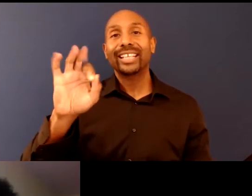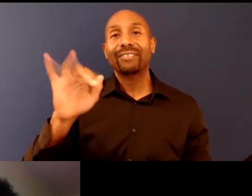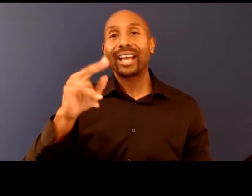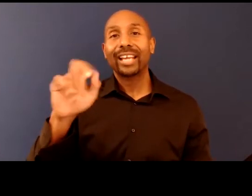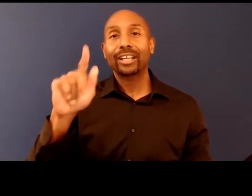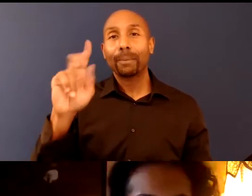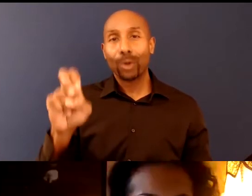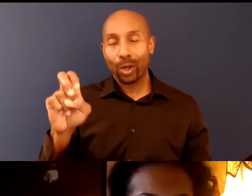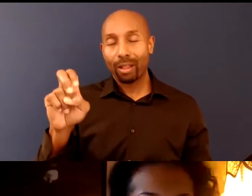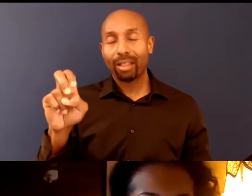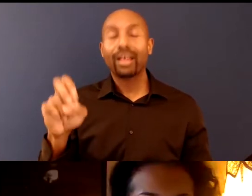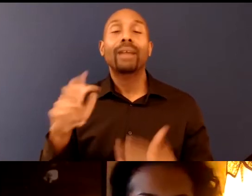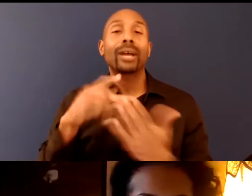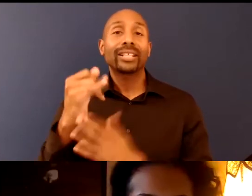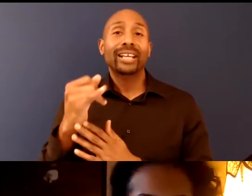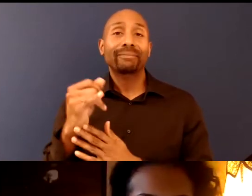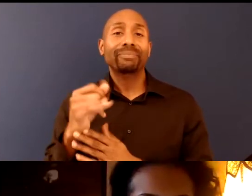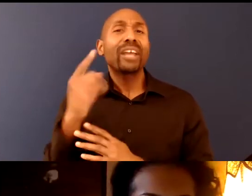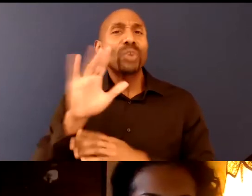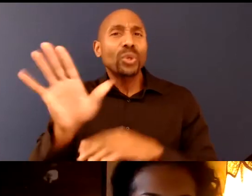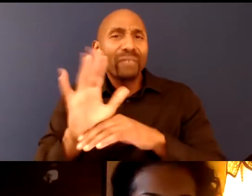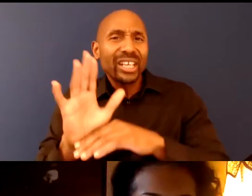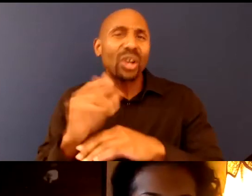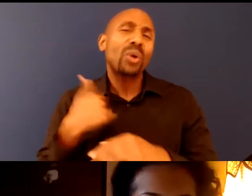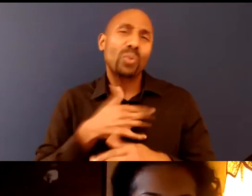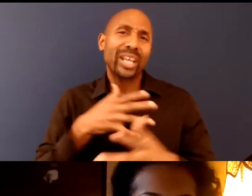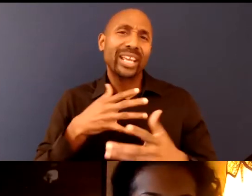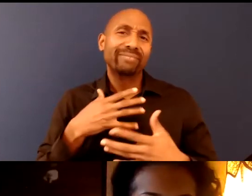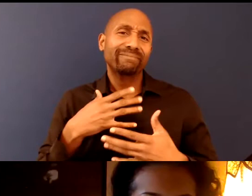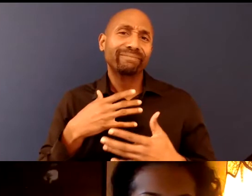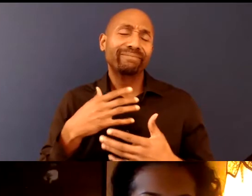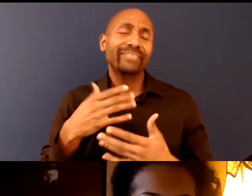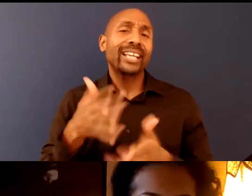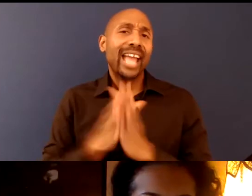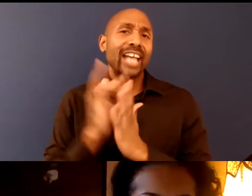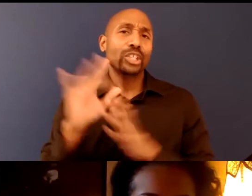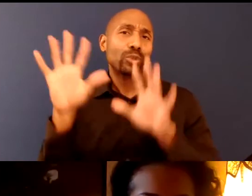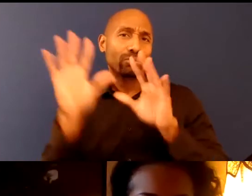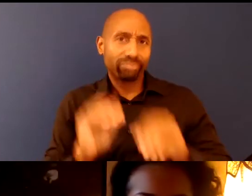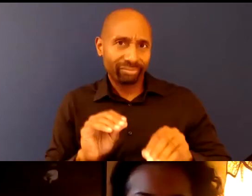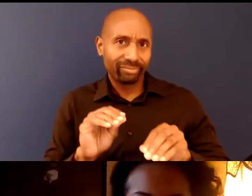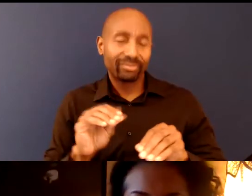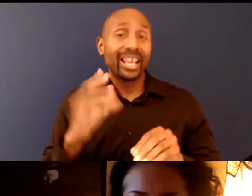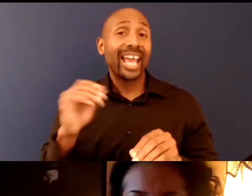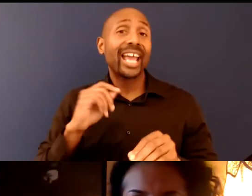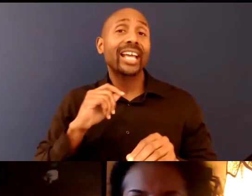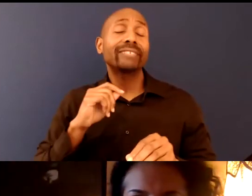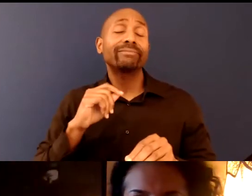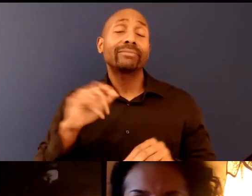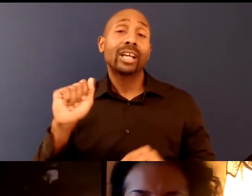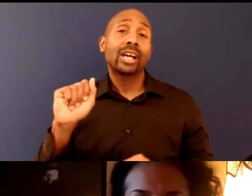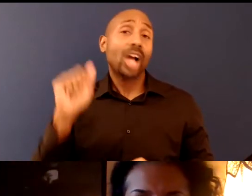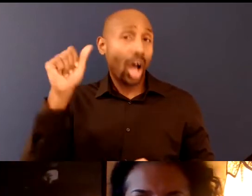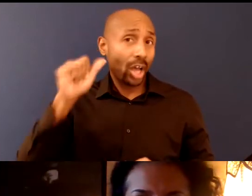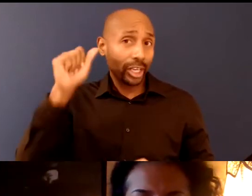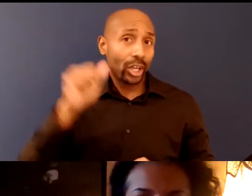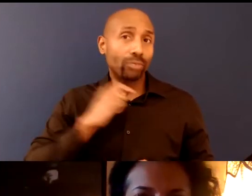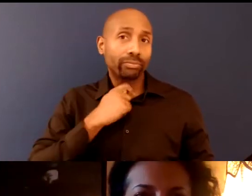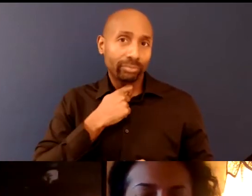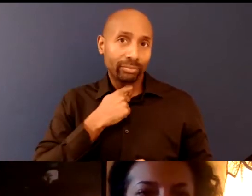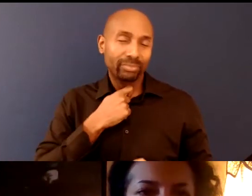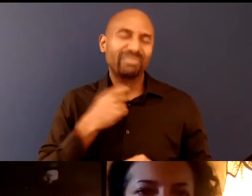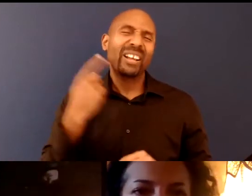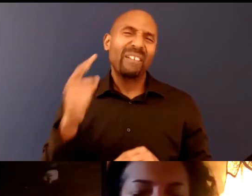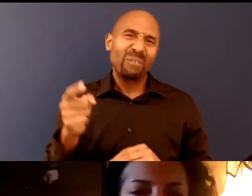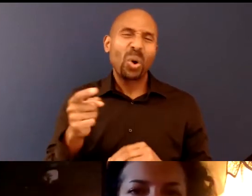muted unless directed to do otherwise. It'll just help everyone's bandwidth. We will have an opportunity where you can introduce yourselves if